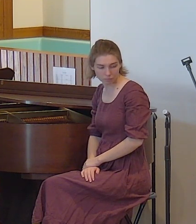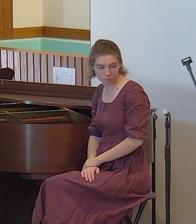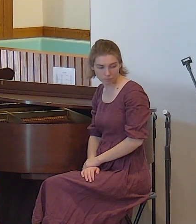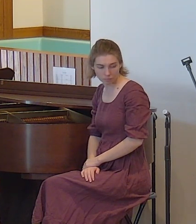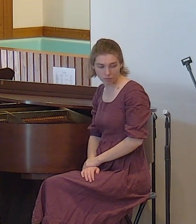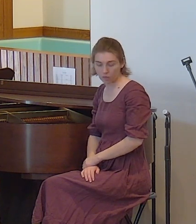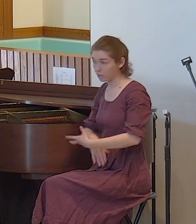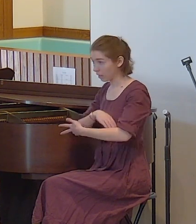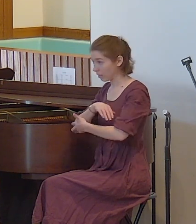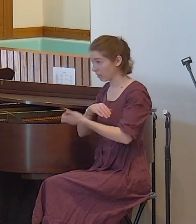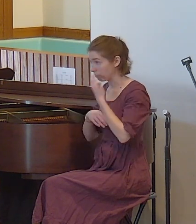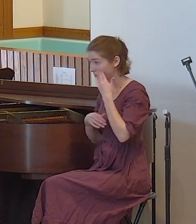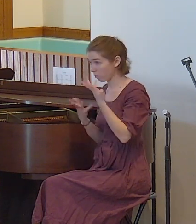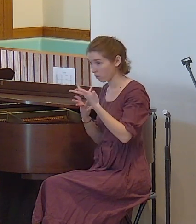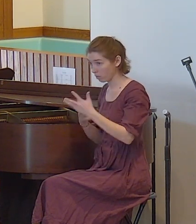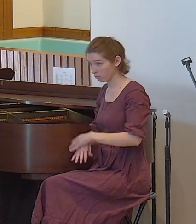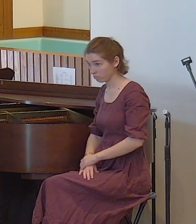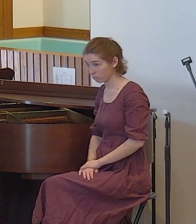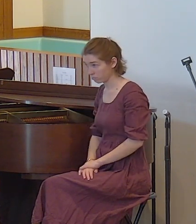What didn't the thief know?